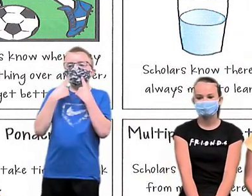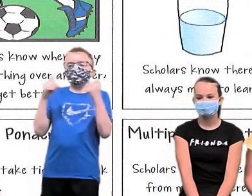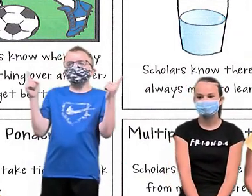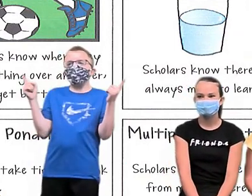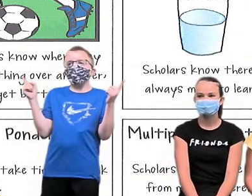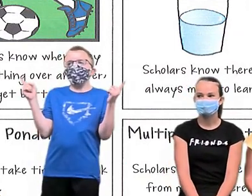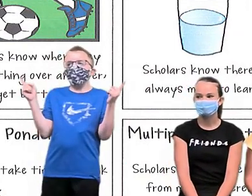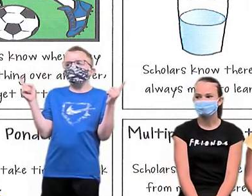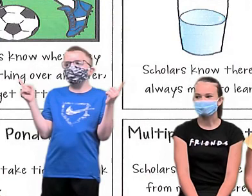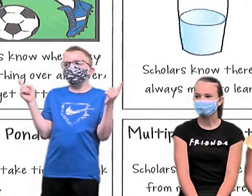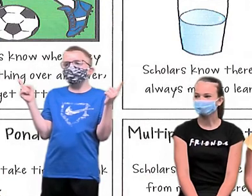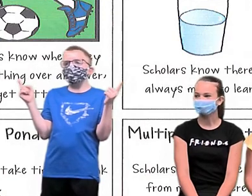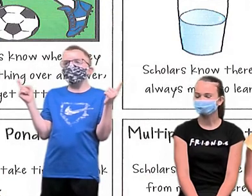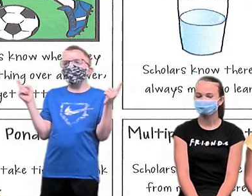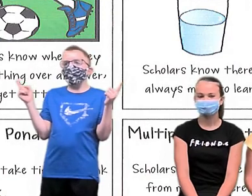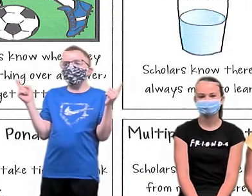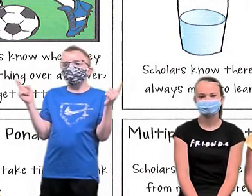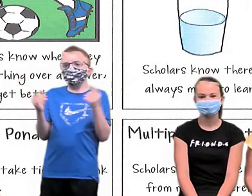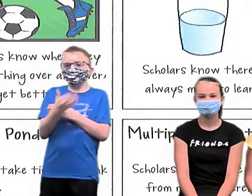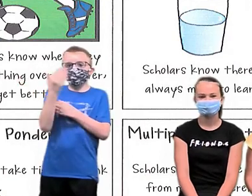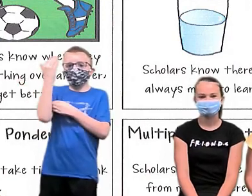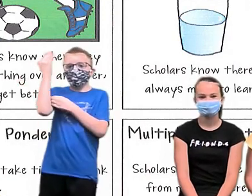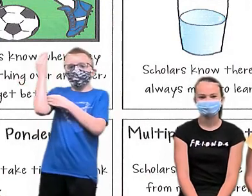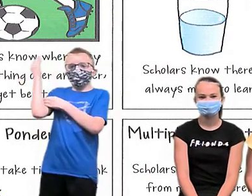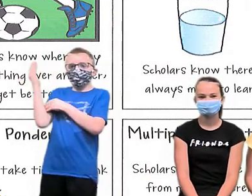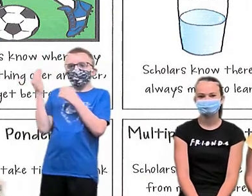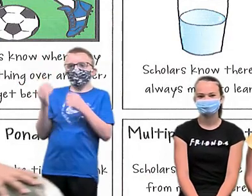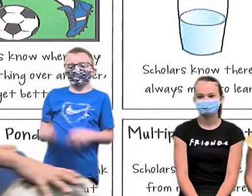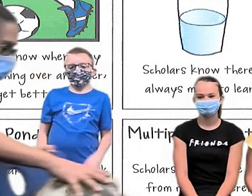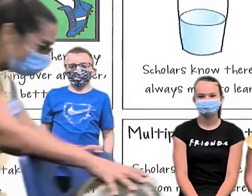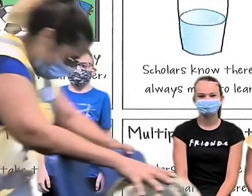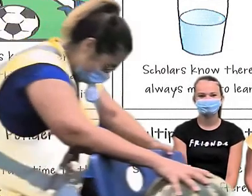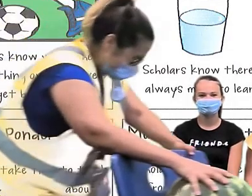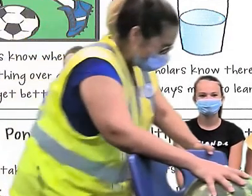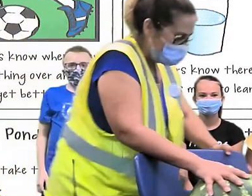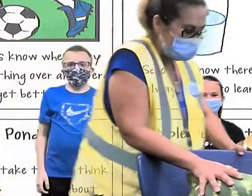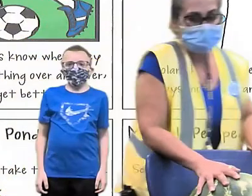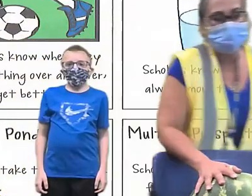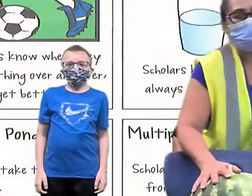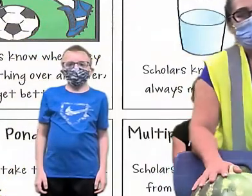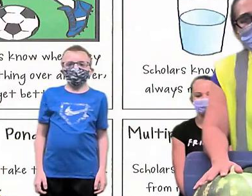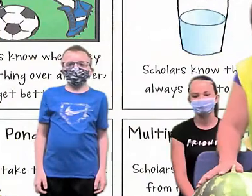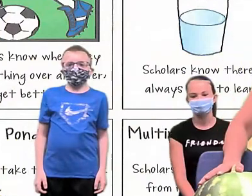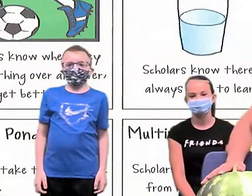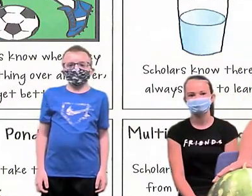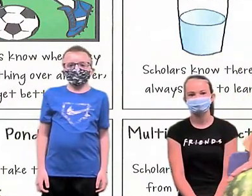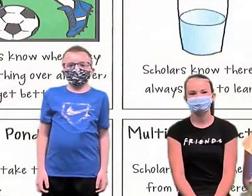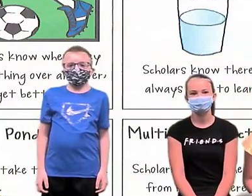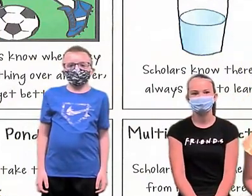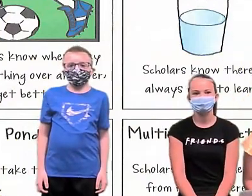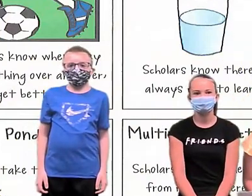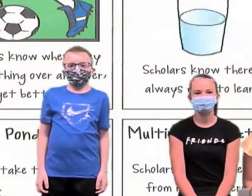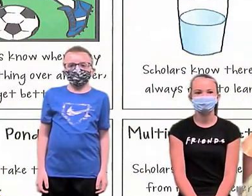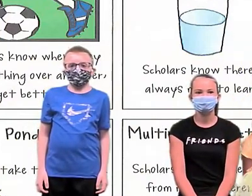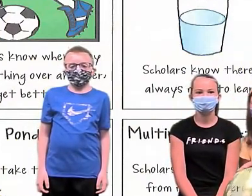Good morning! I know I'm going to blend into the screen. I have my jacket. Can we